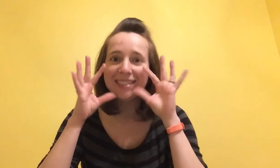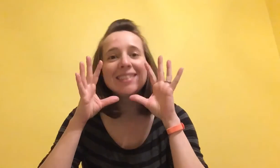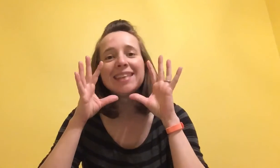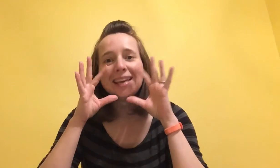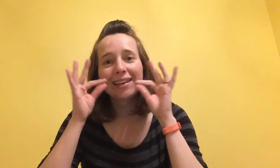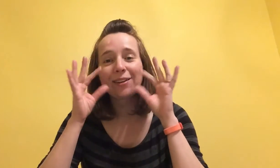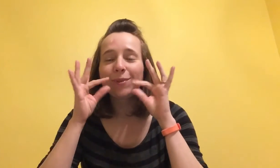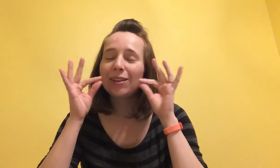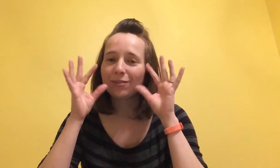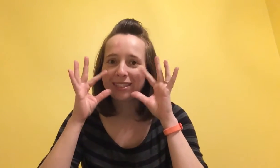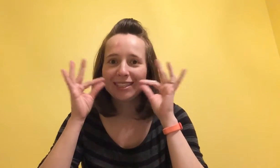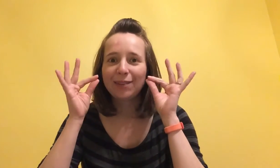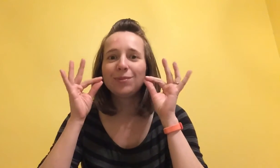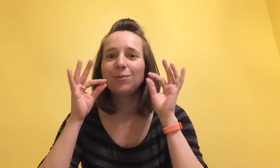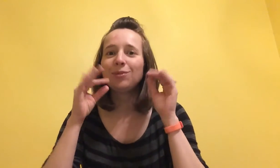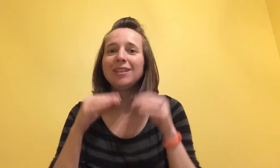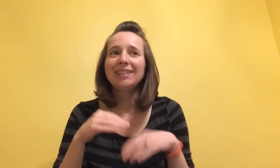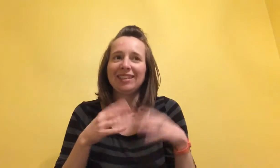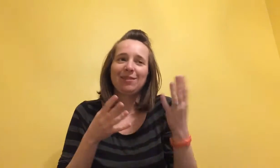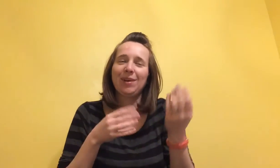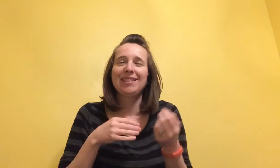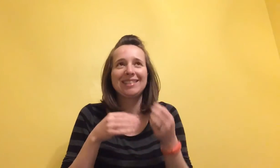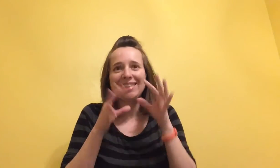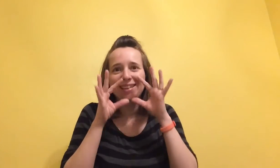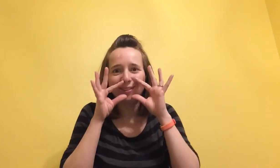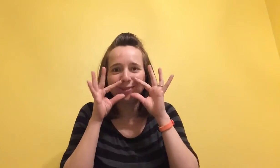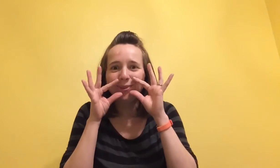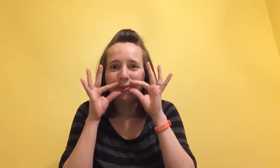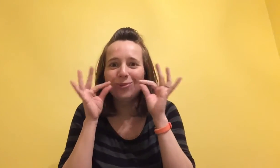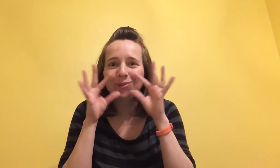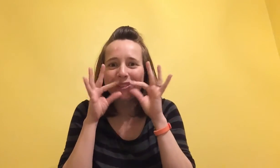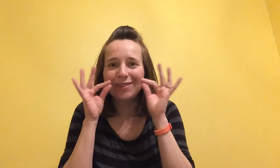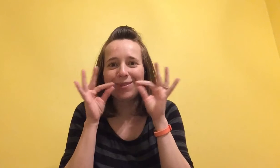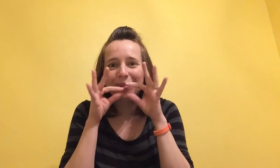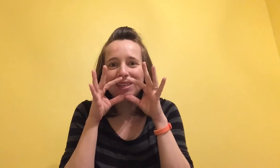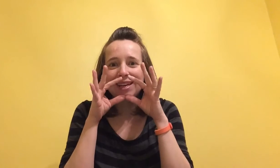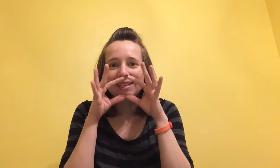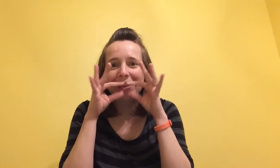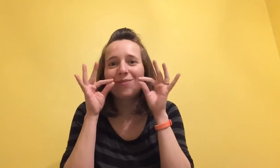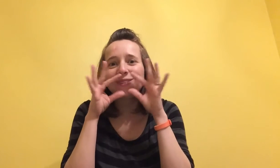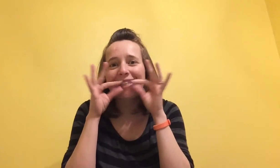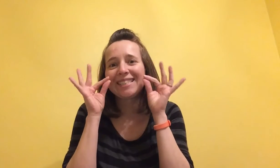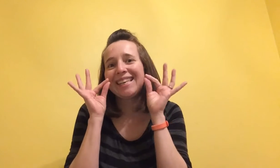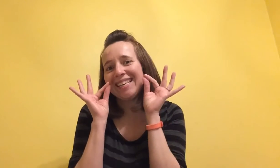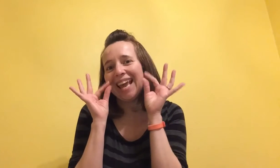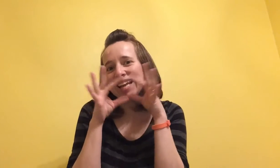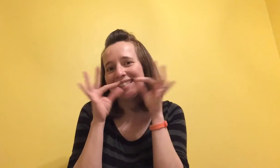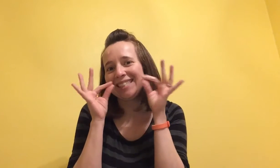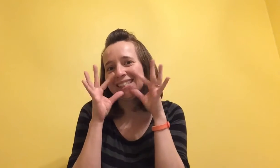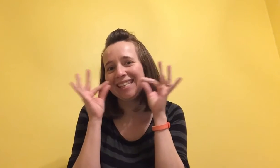hands. Either is acceptable. I just think it looks really cool just to be able to kind of emphasize like cat.